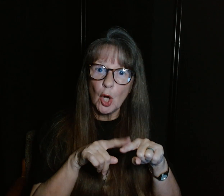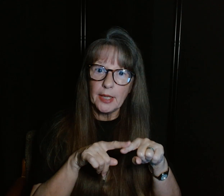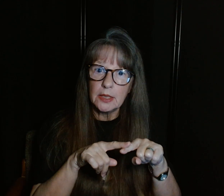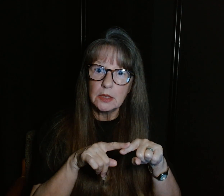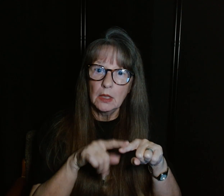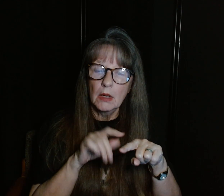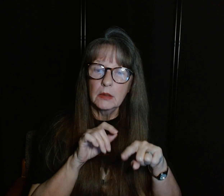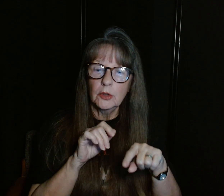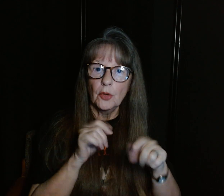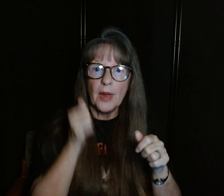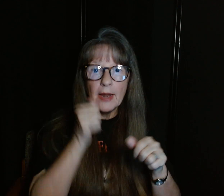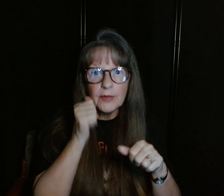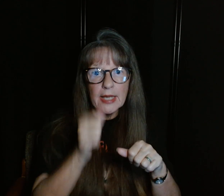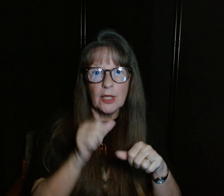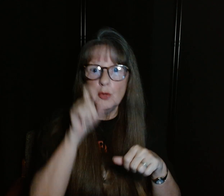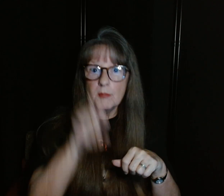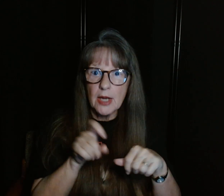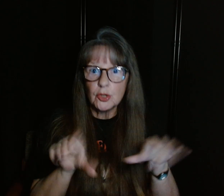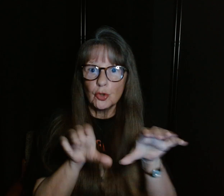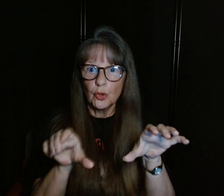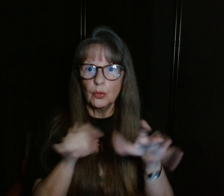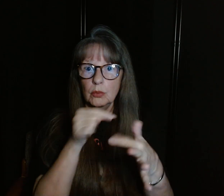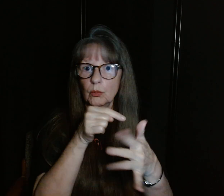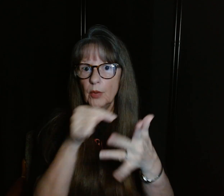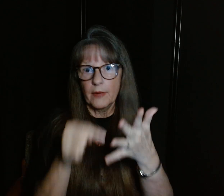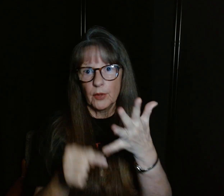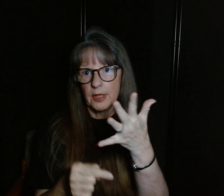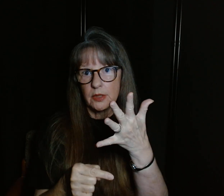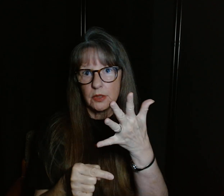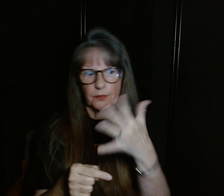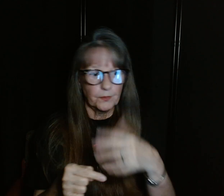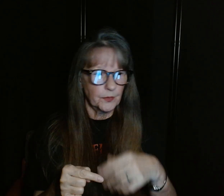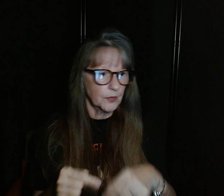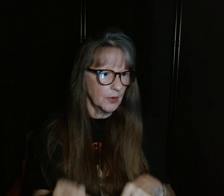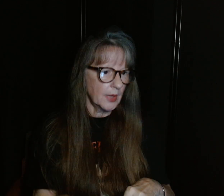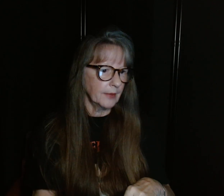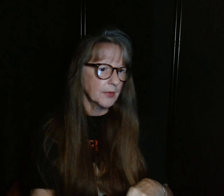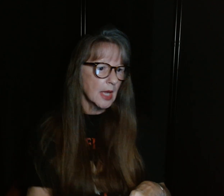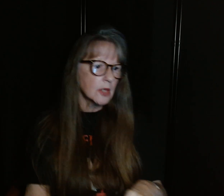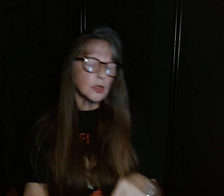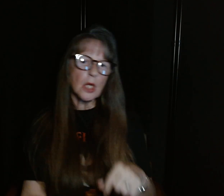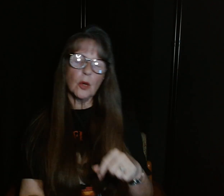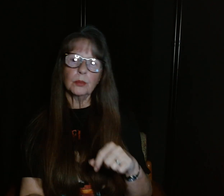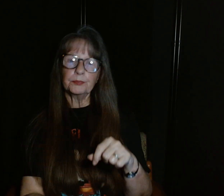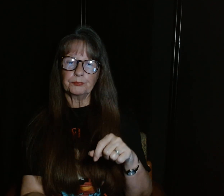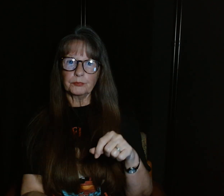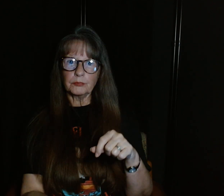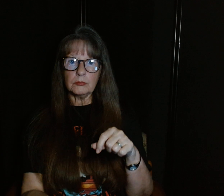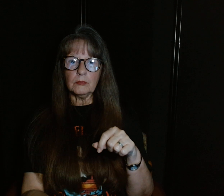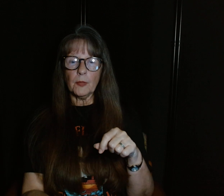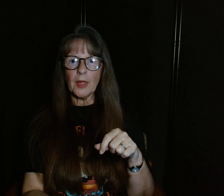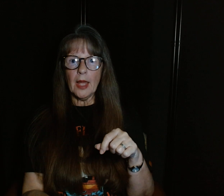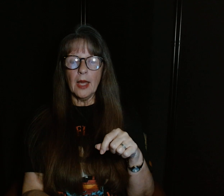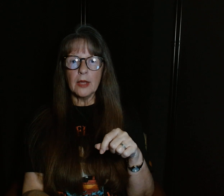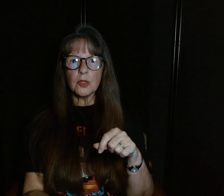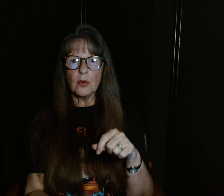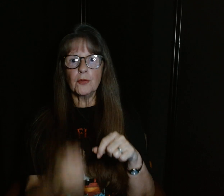it, every day you must do whatever it is. Okay, so if you're